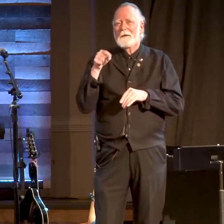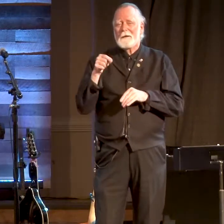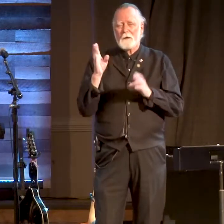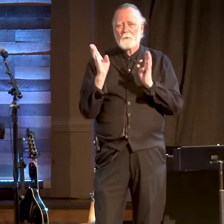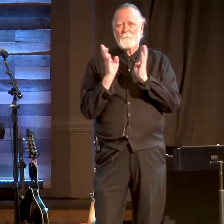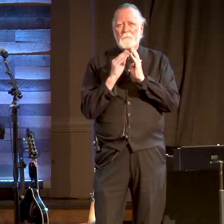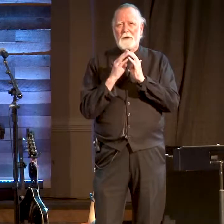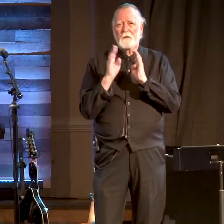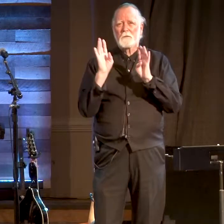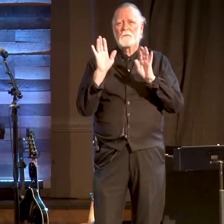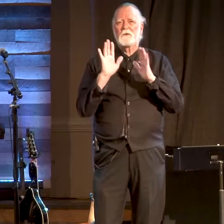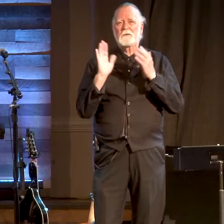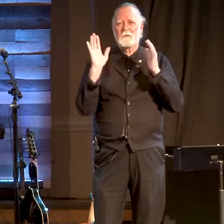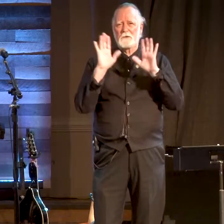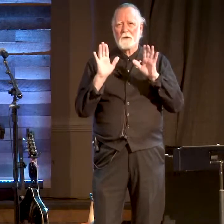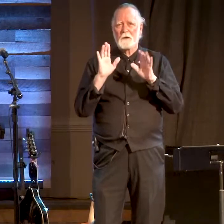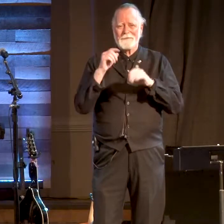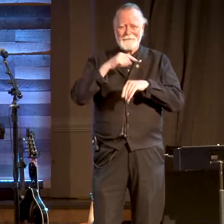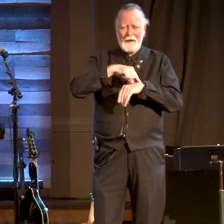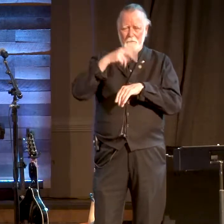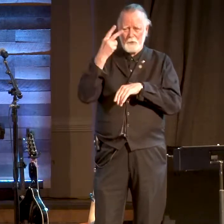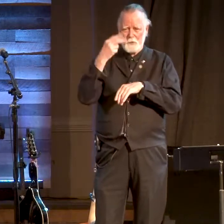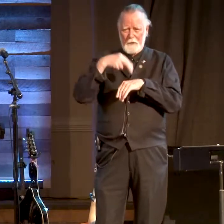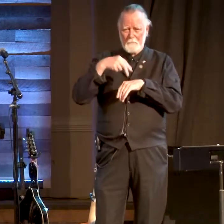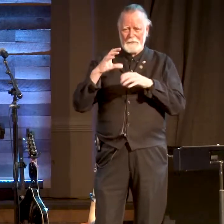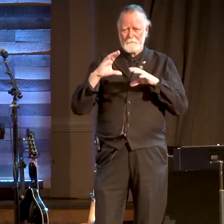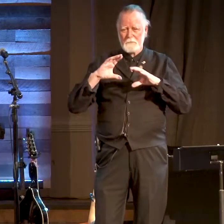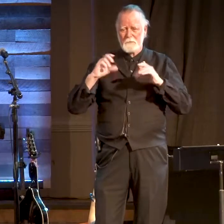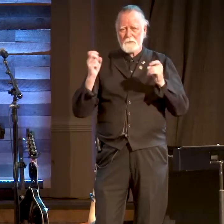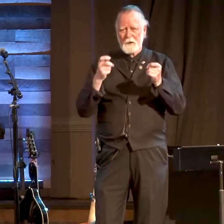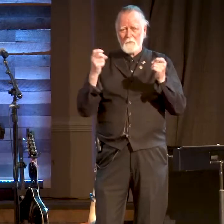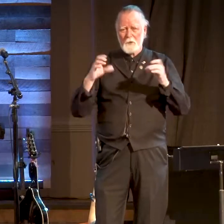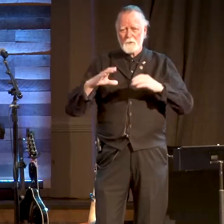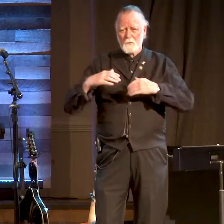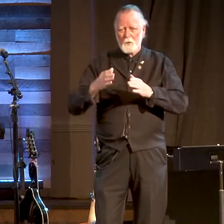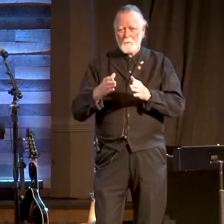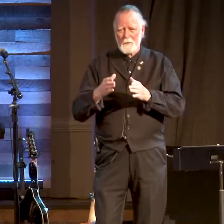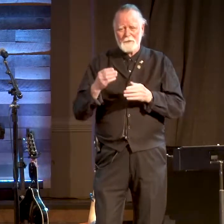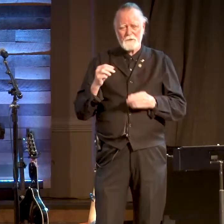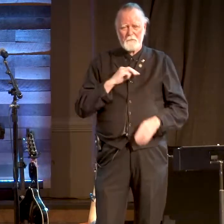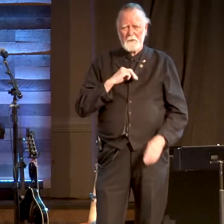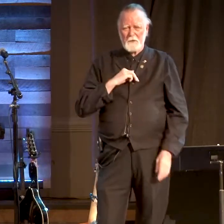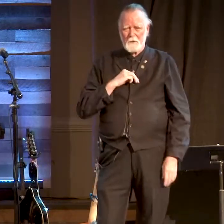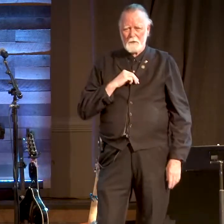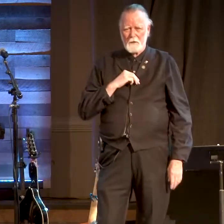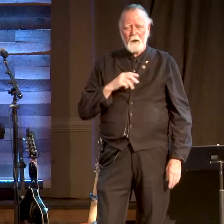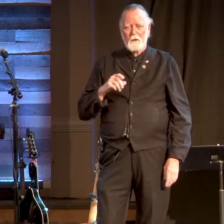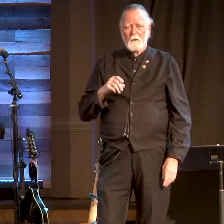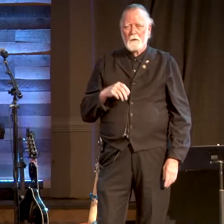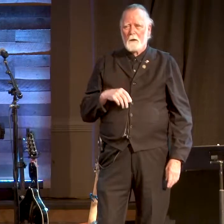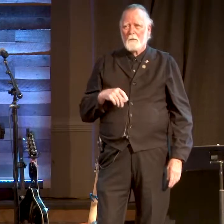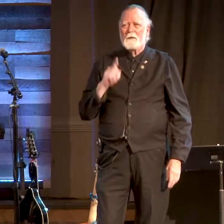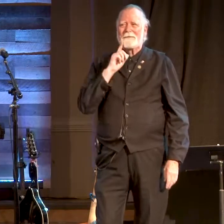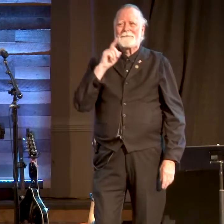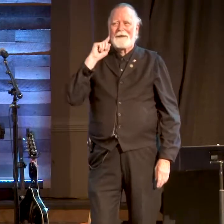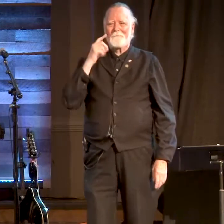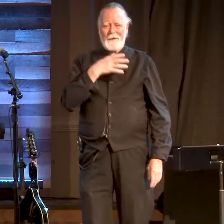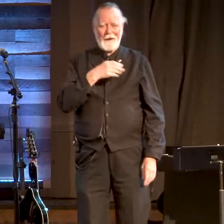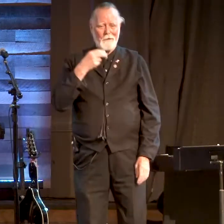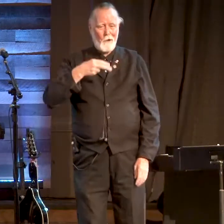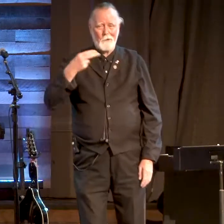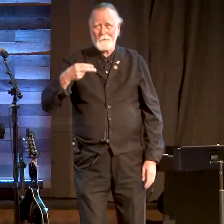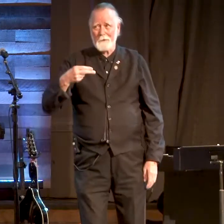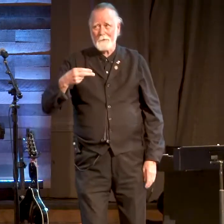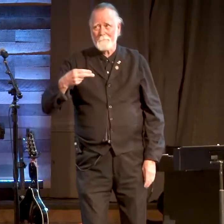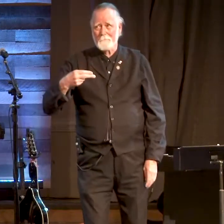on Sundays at 2 p.m. in the celebration room. This is a ministry of the hearing impaired to the hearing